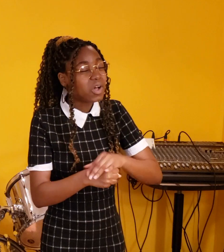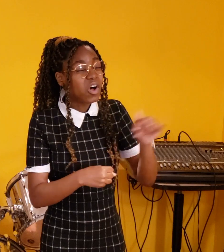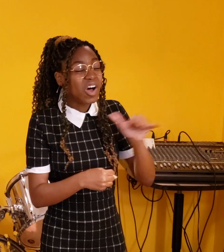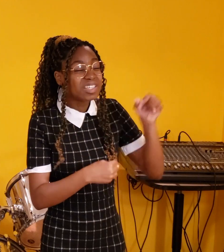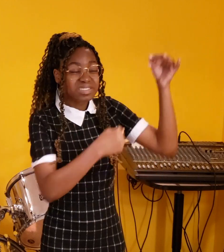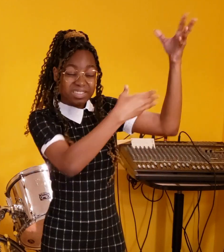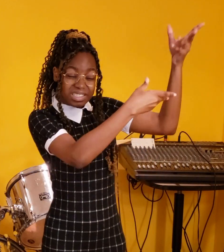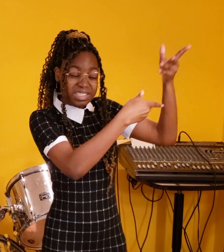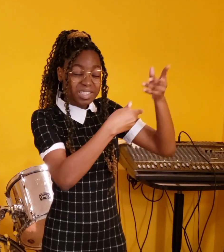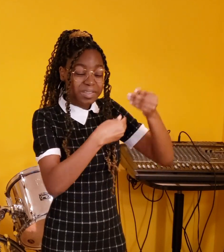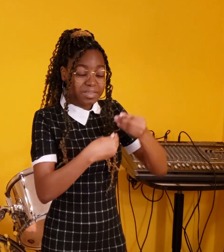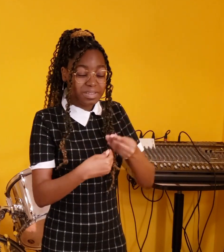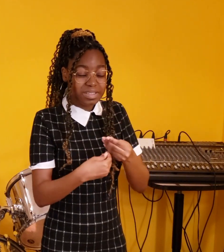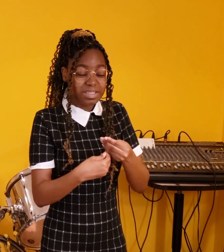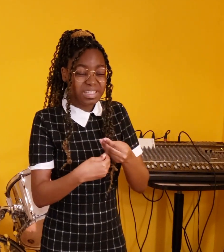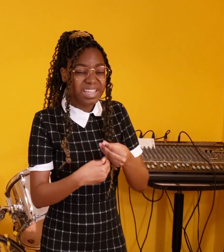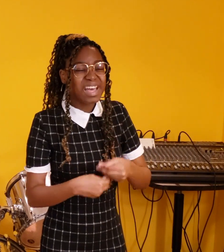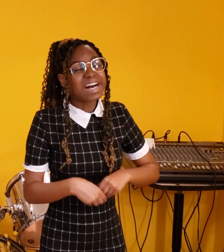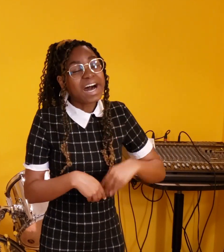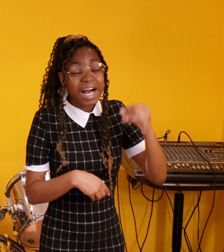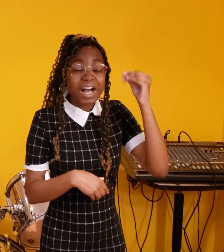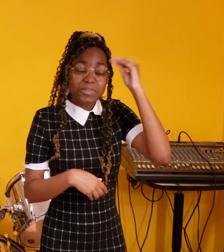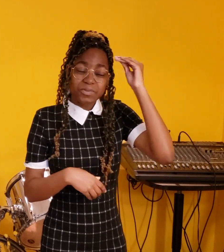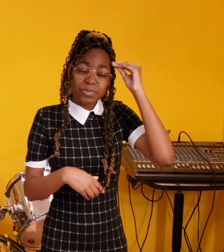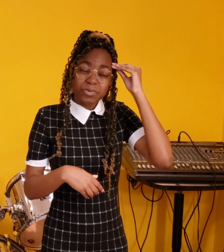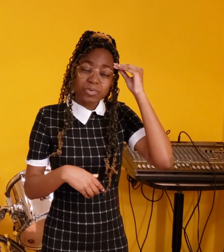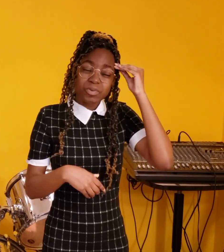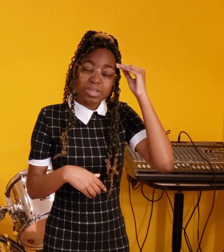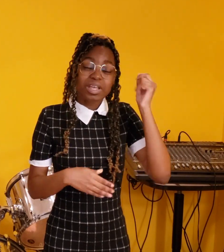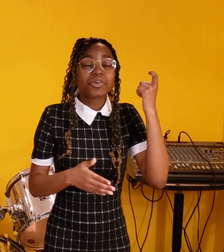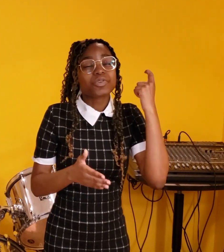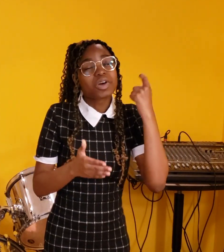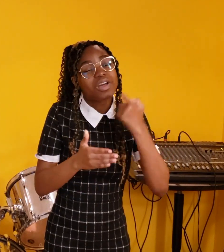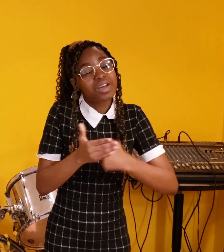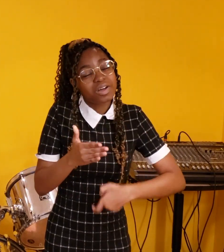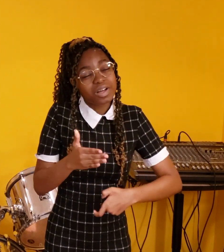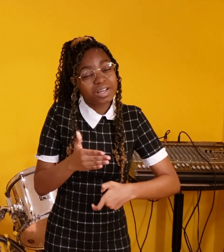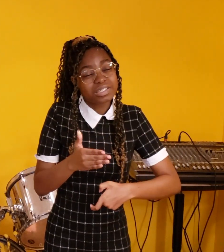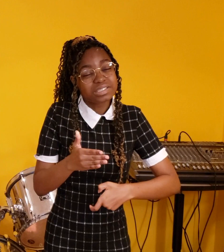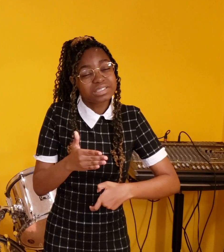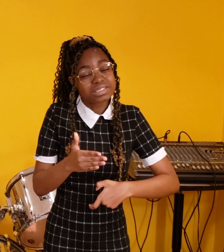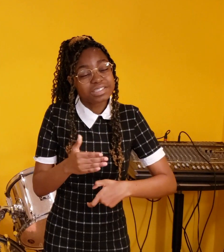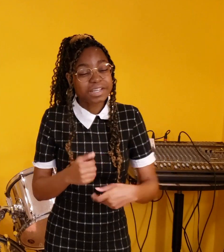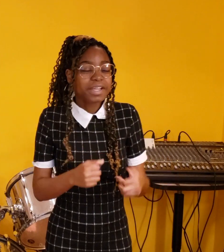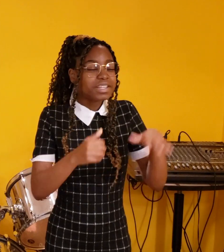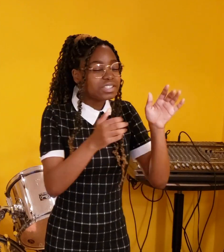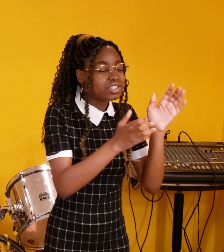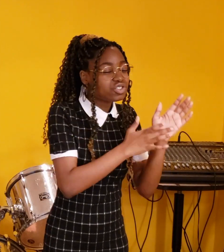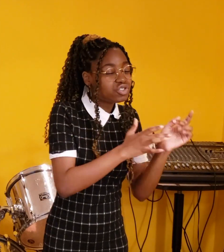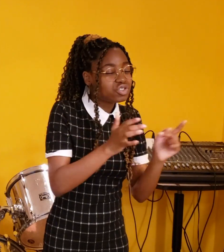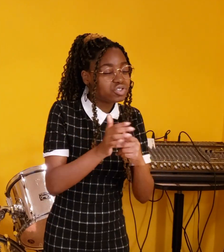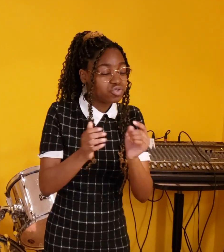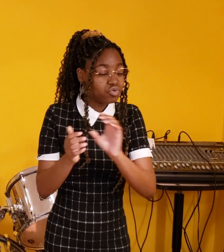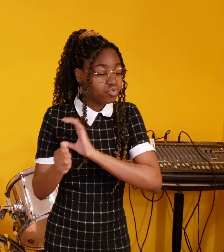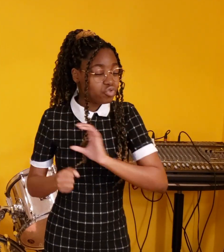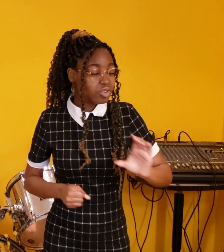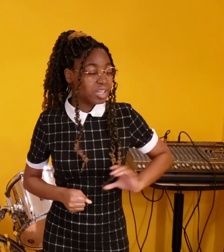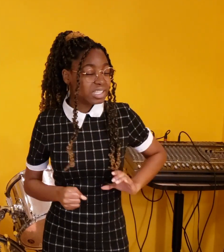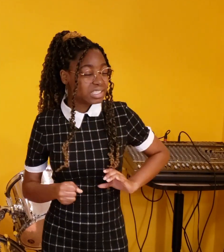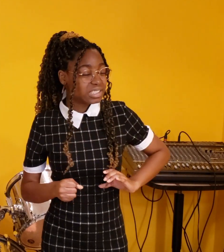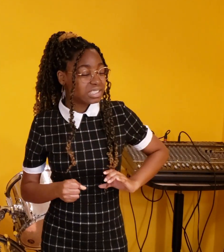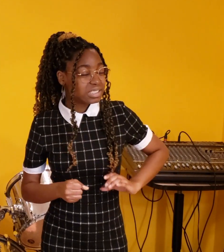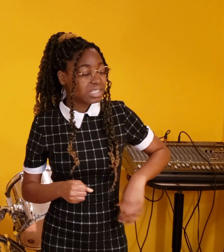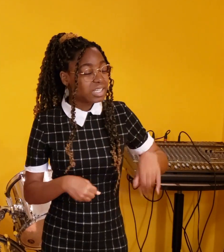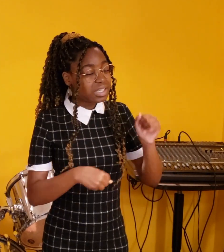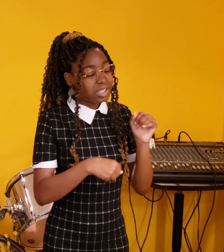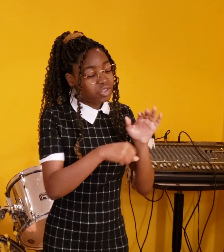I know it came at a cost that Jesus died on the cross for my sin.